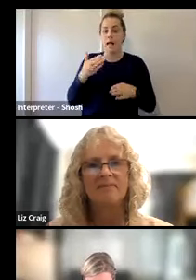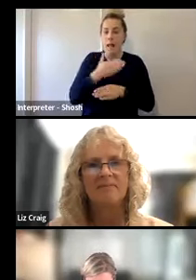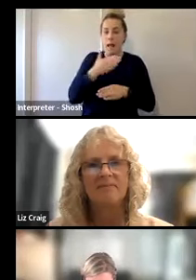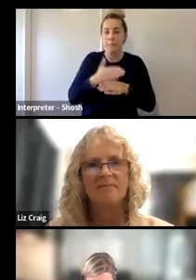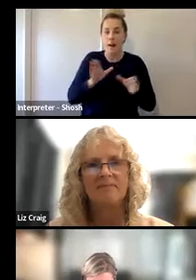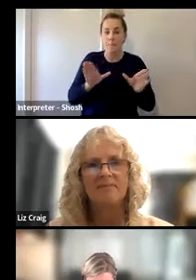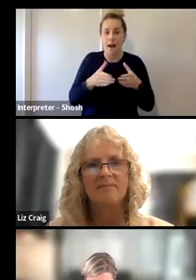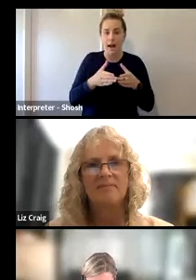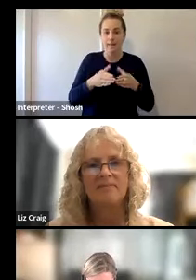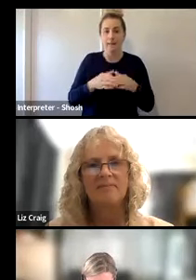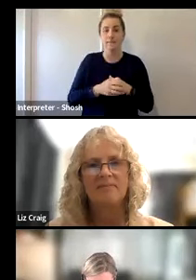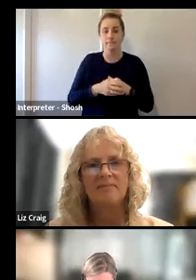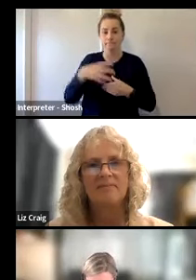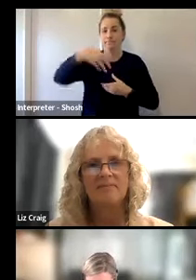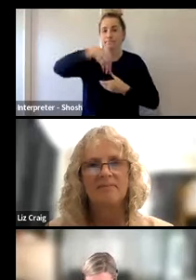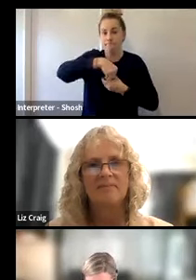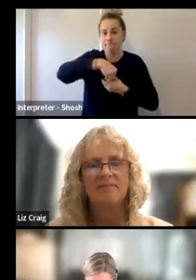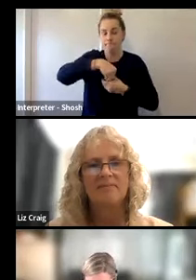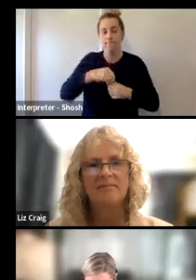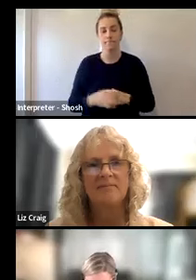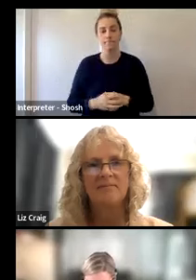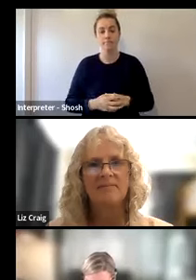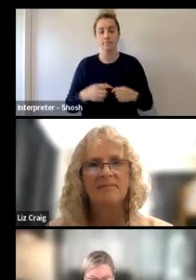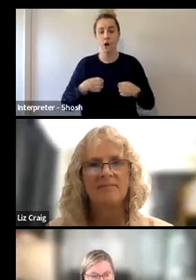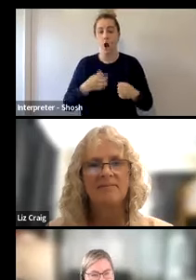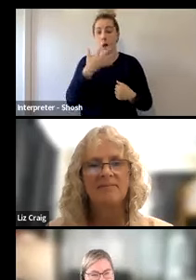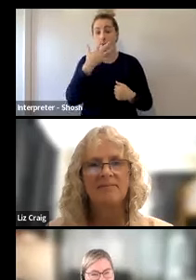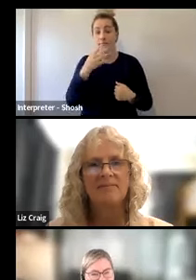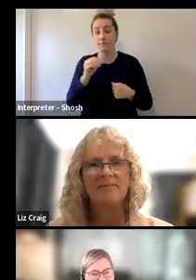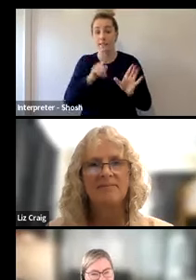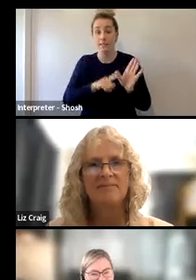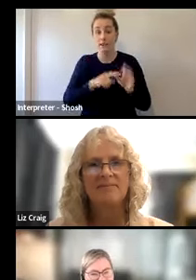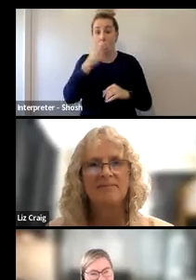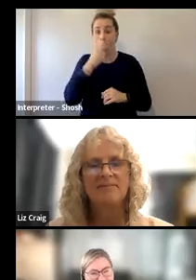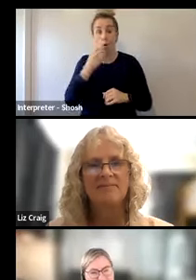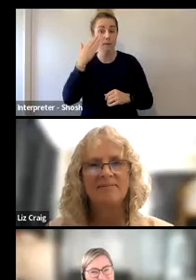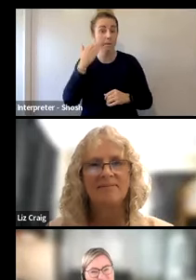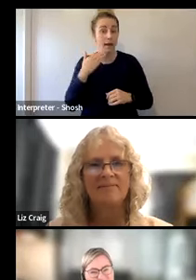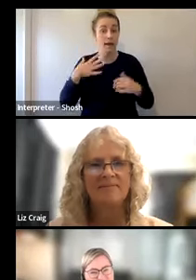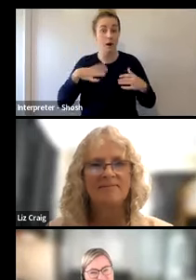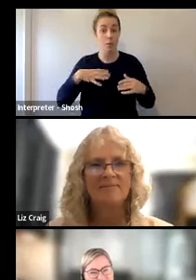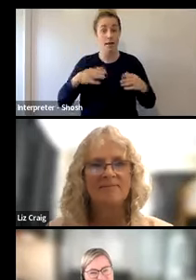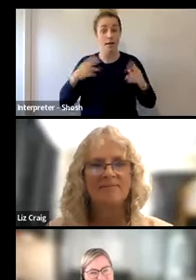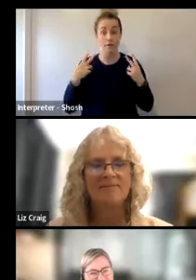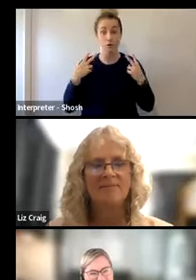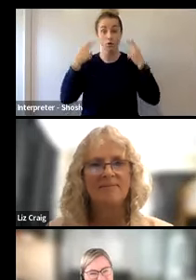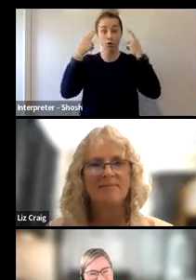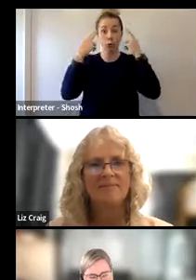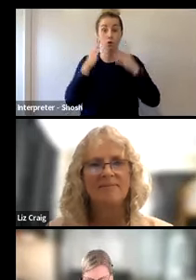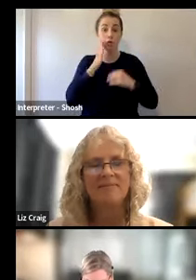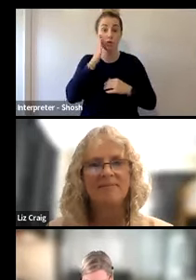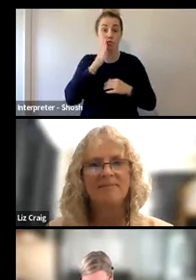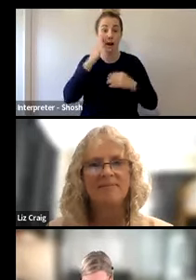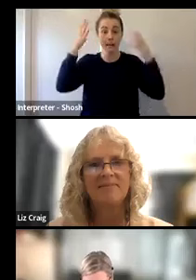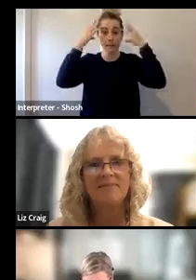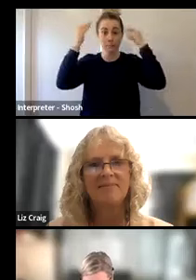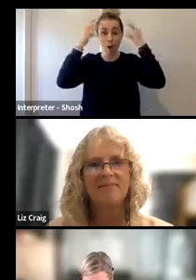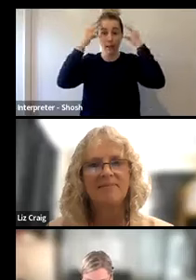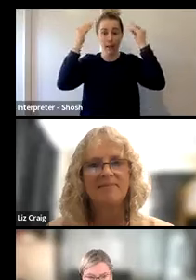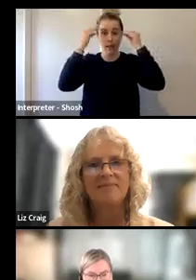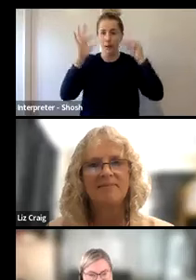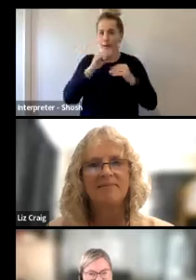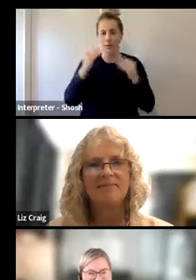government. I'm a 50-year-old Pākehā woman with short, grey, spiky hair, but